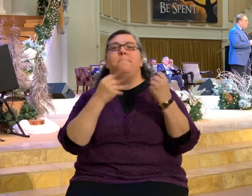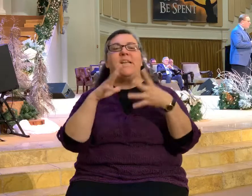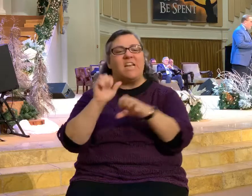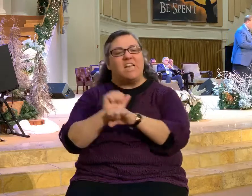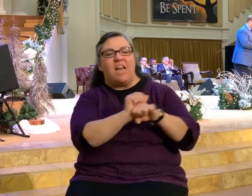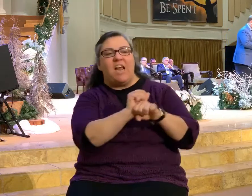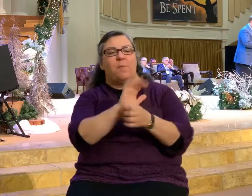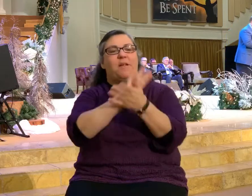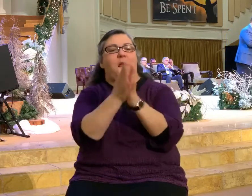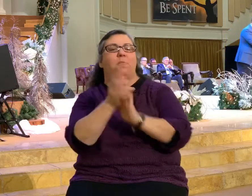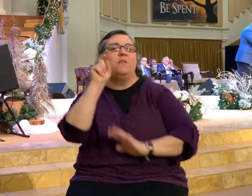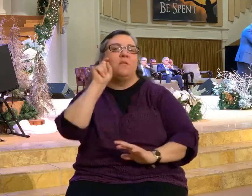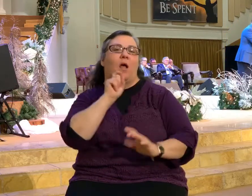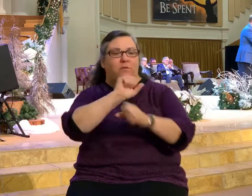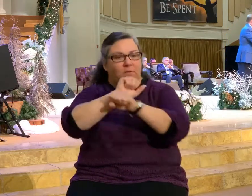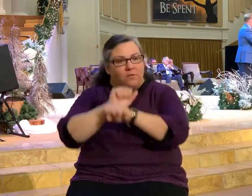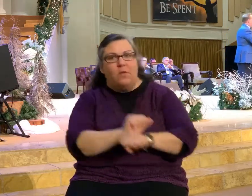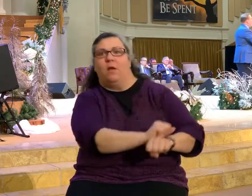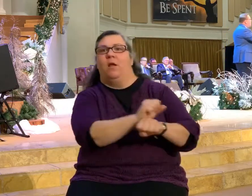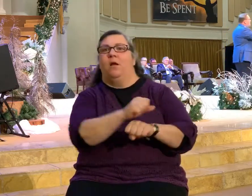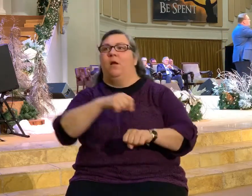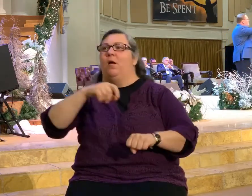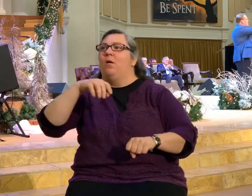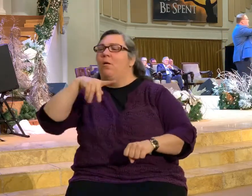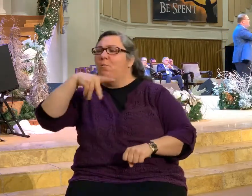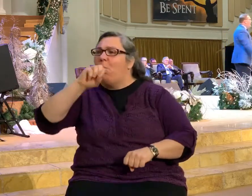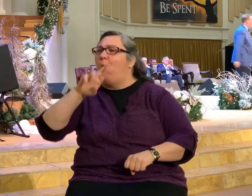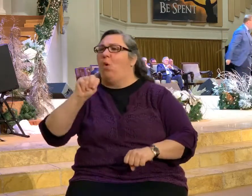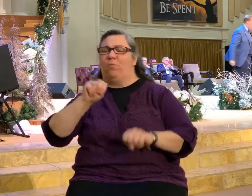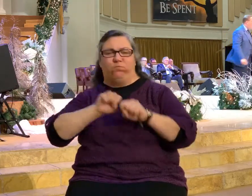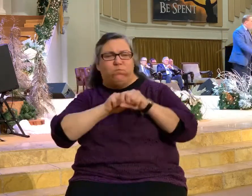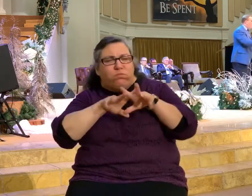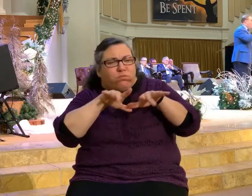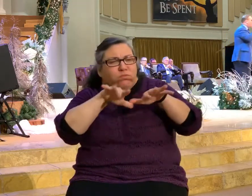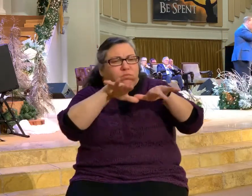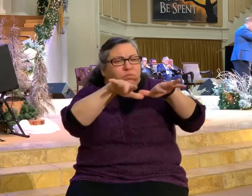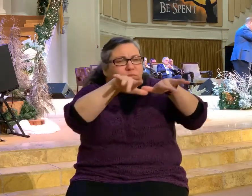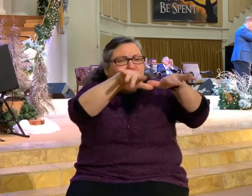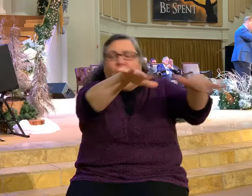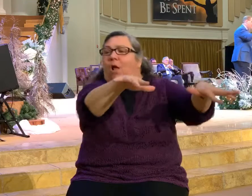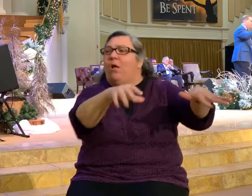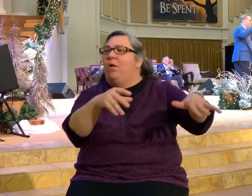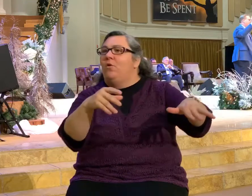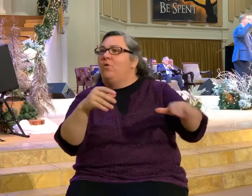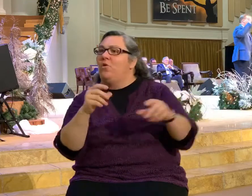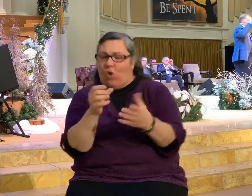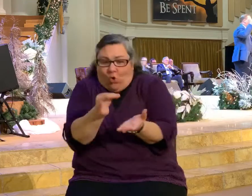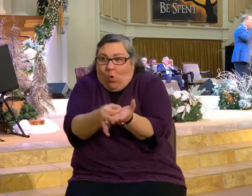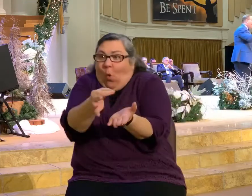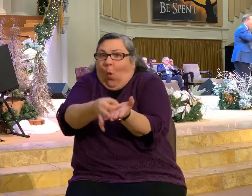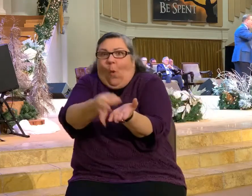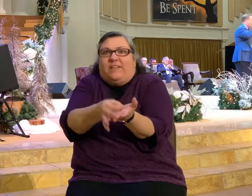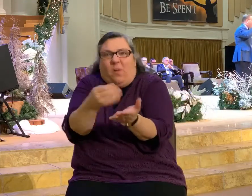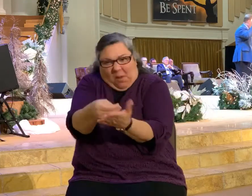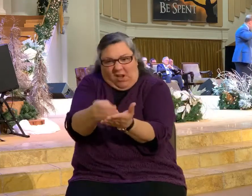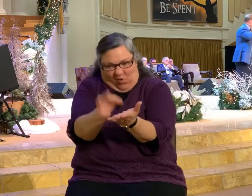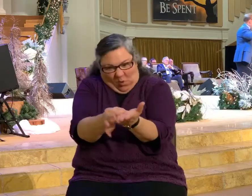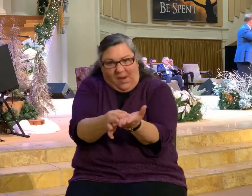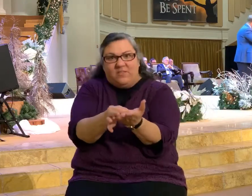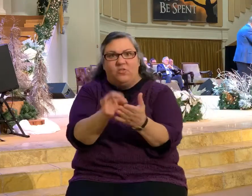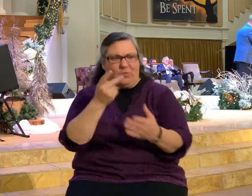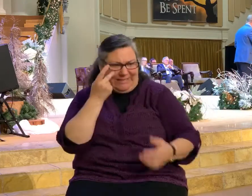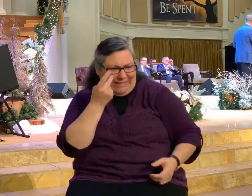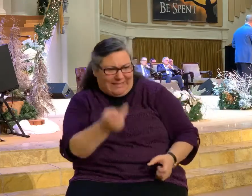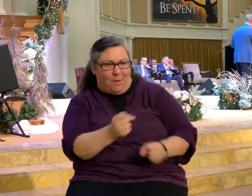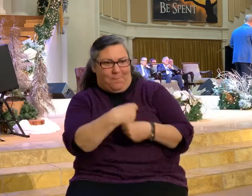slaves. Pornography was rampant. Even you can see today on the coins that were made by